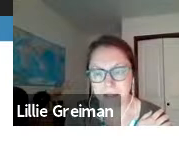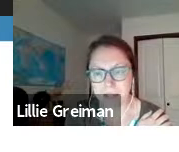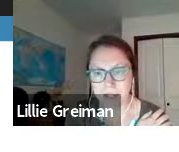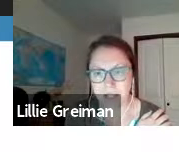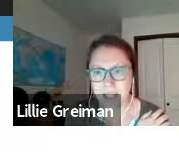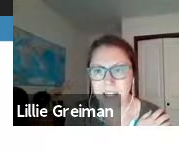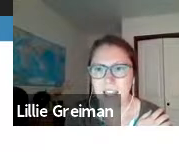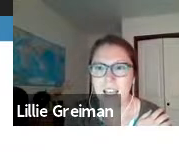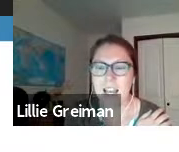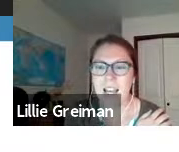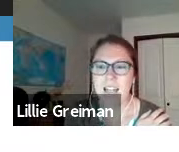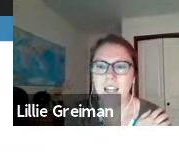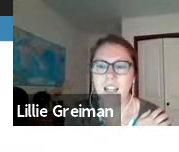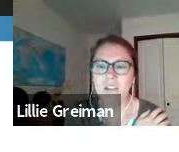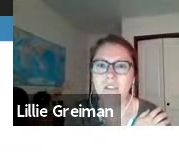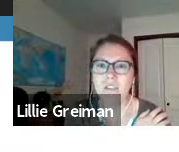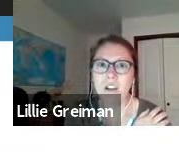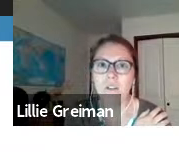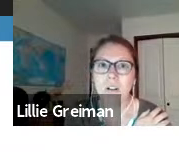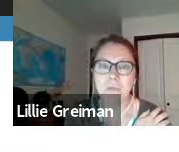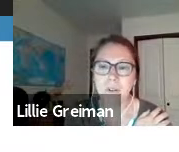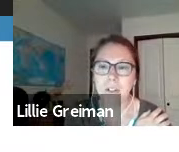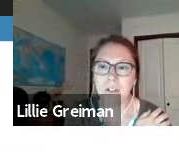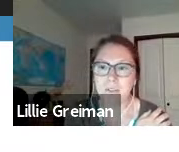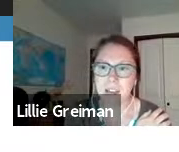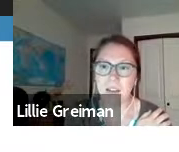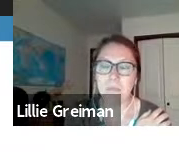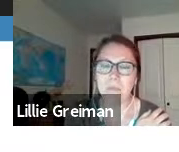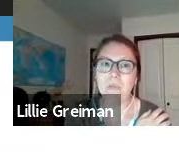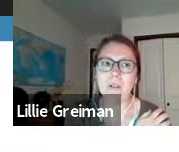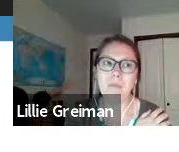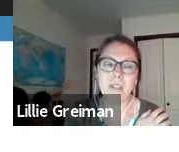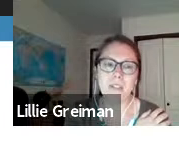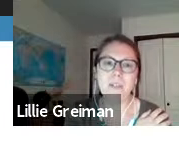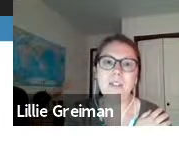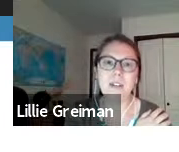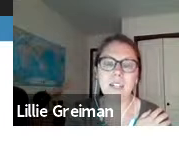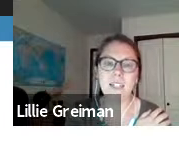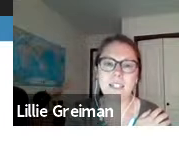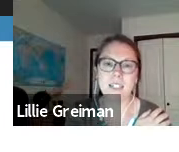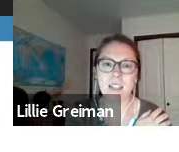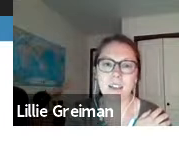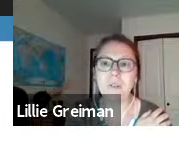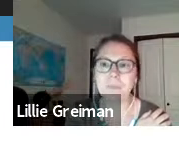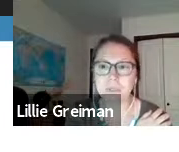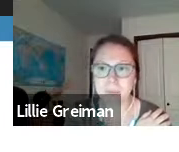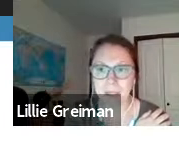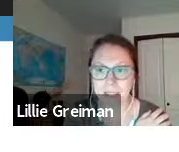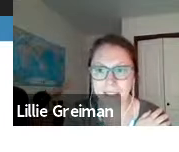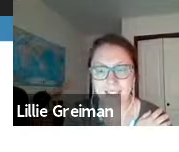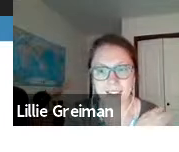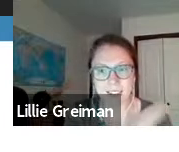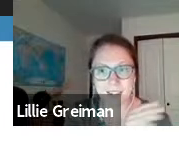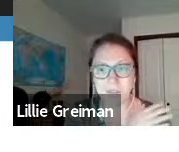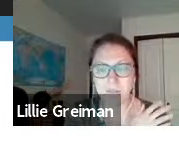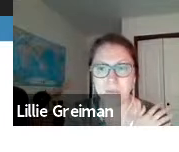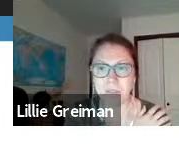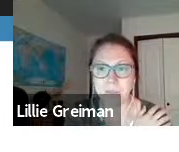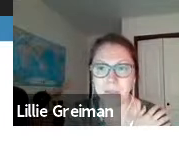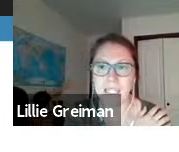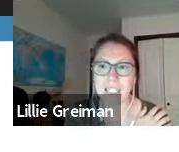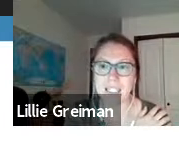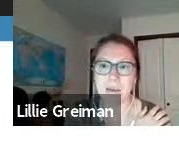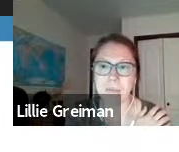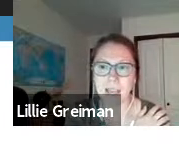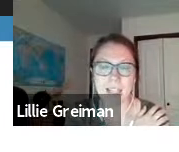community participation. And a core component of that program is really recognizing that home usability, this concept of